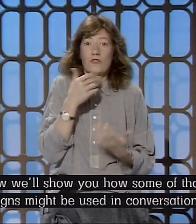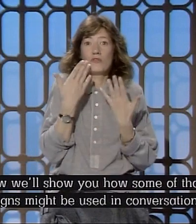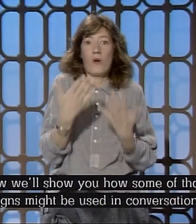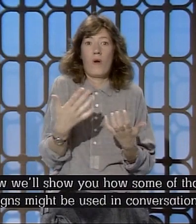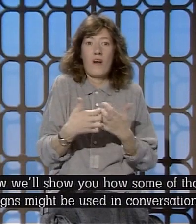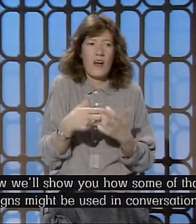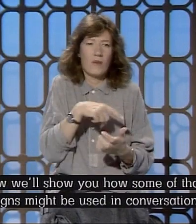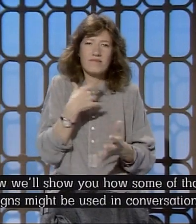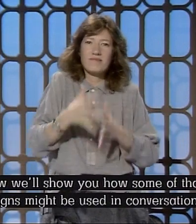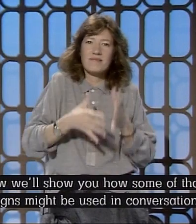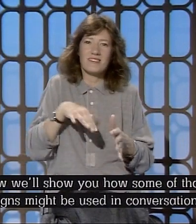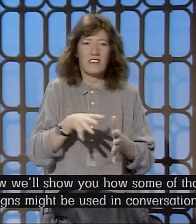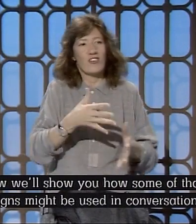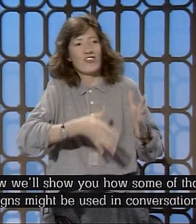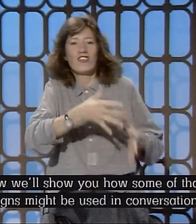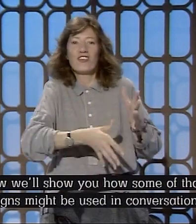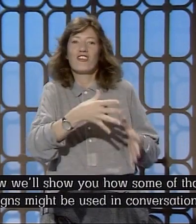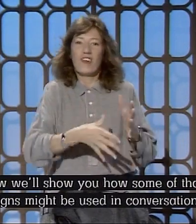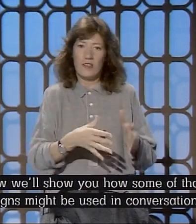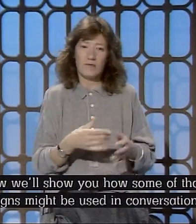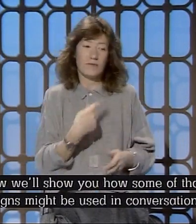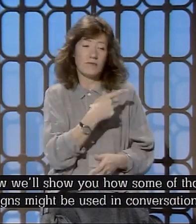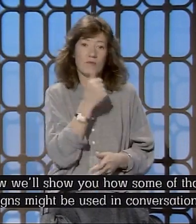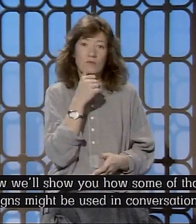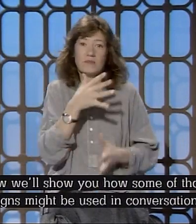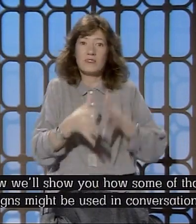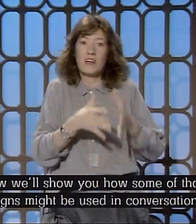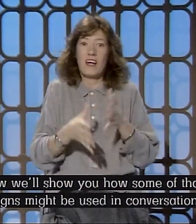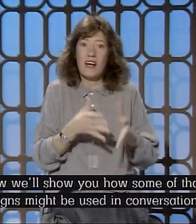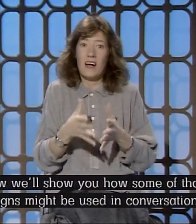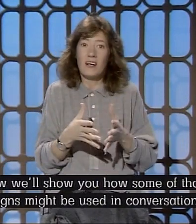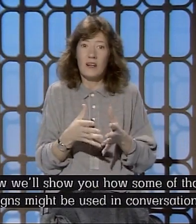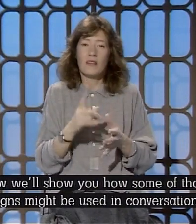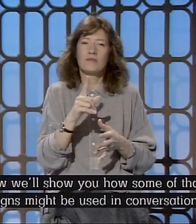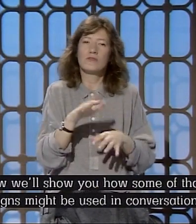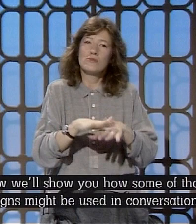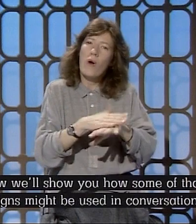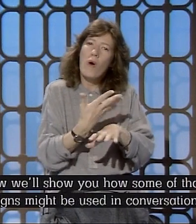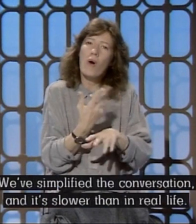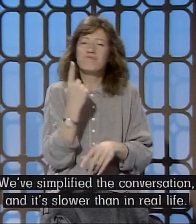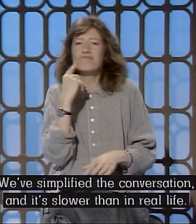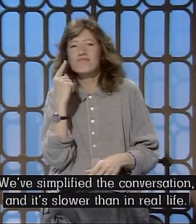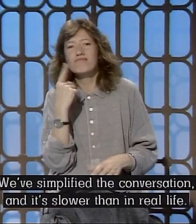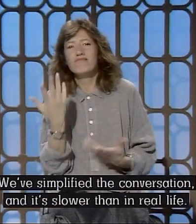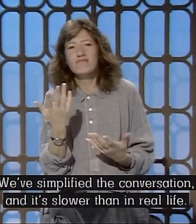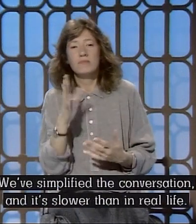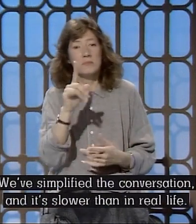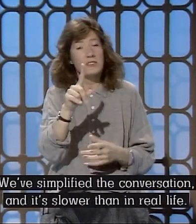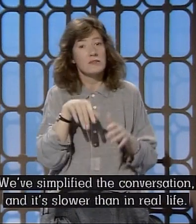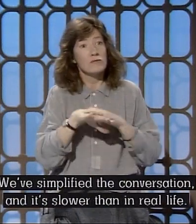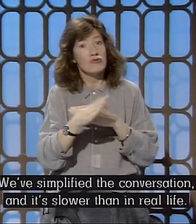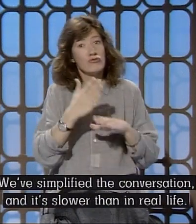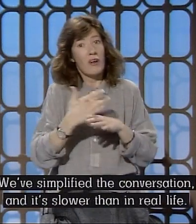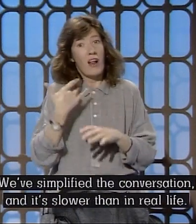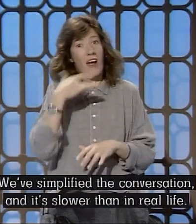Now we'll show you how some of those signs might be used in conversation. To make it easier to understand, we've simplified